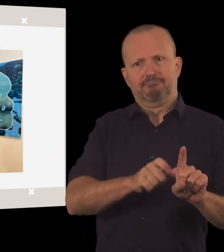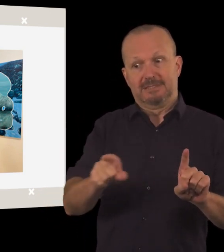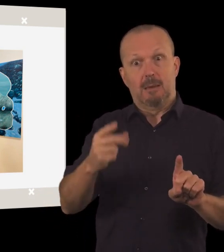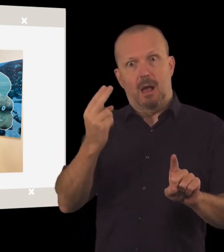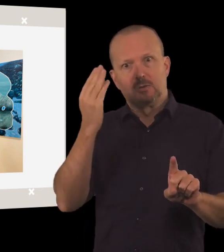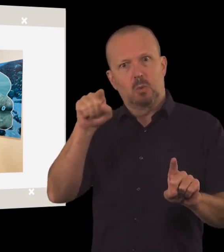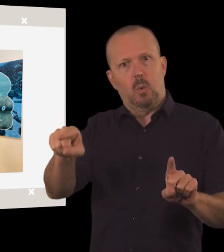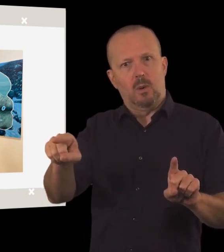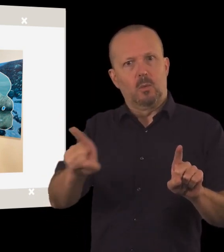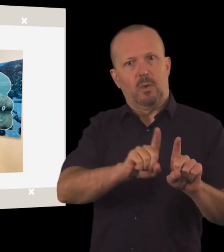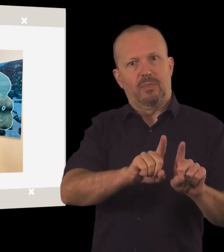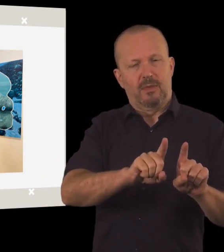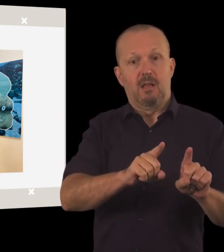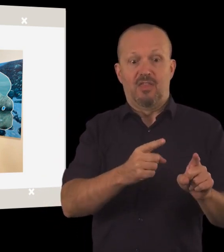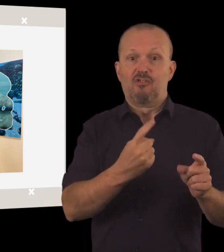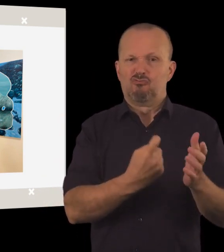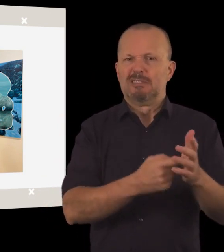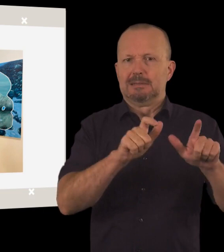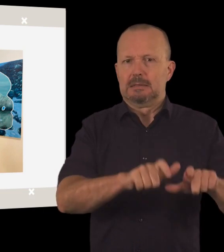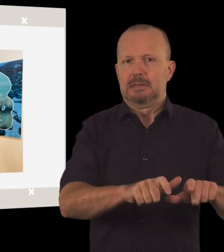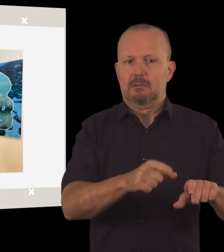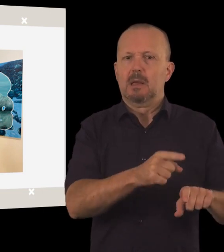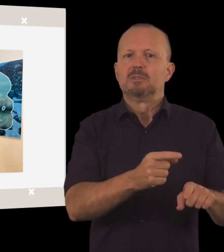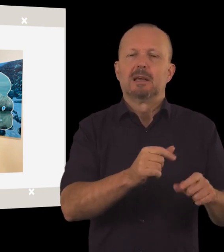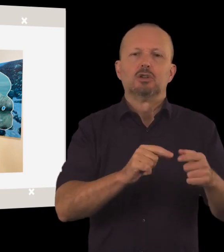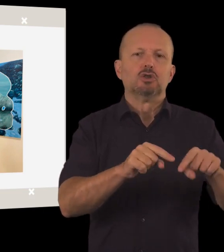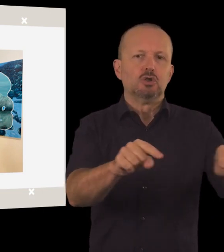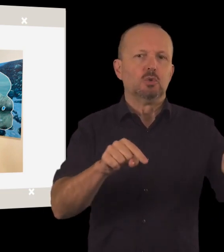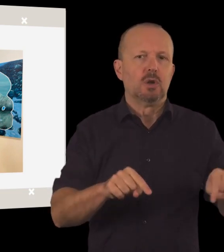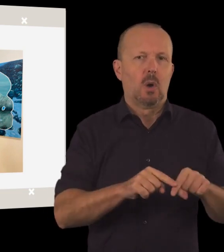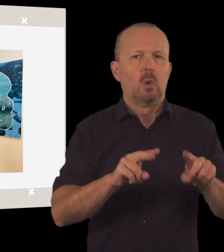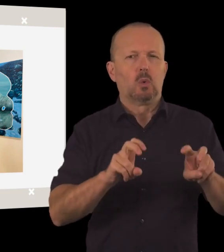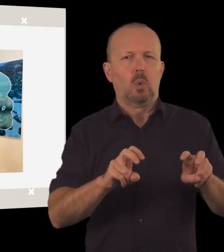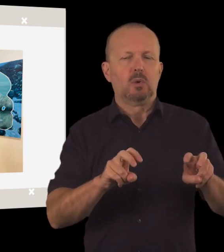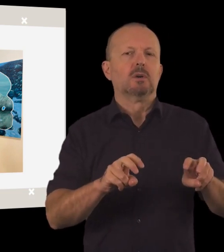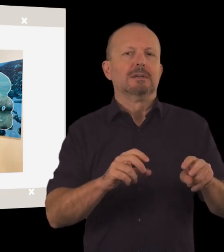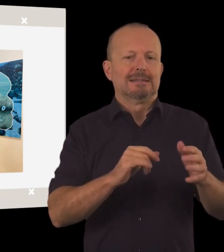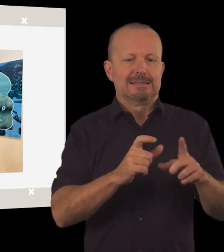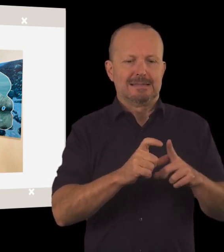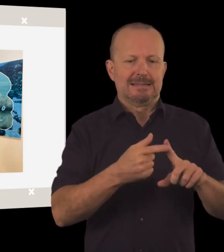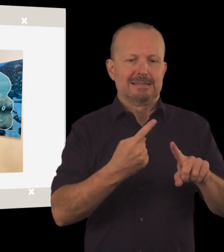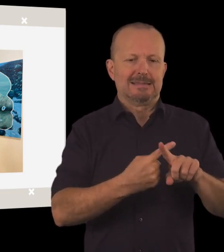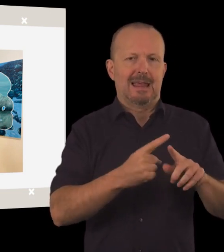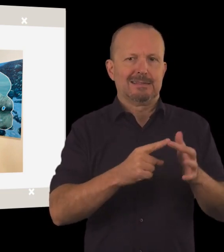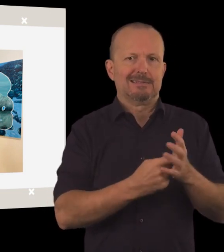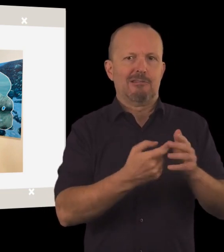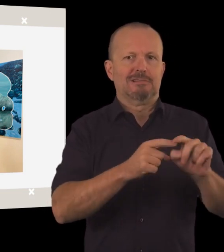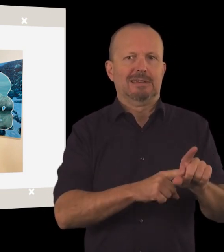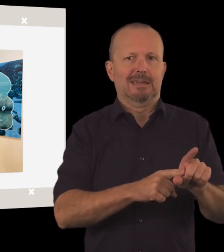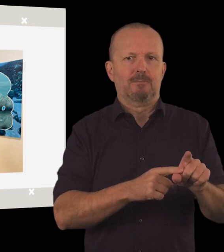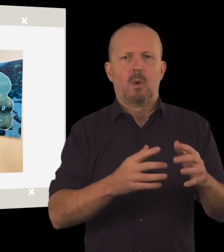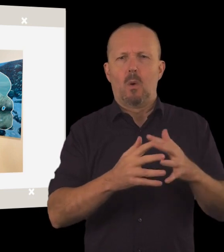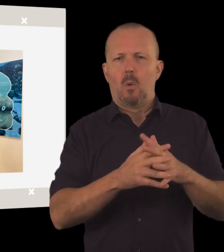pretty tight now. That residency was at a studio called Studio Dexterity